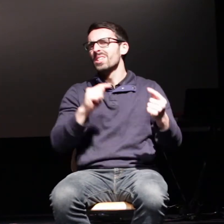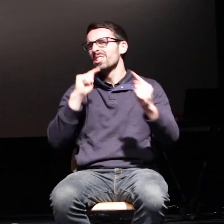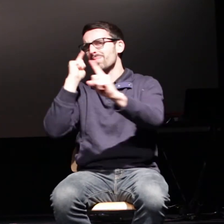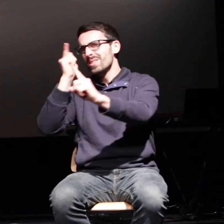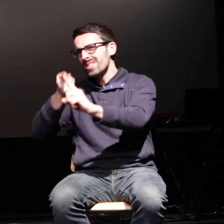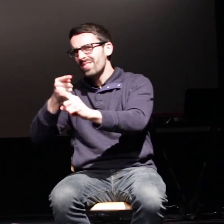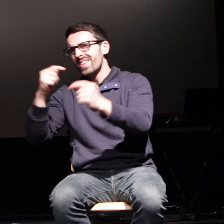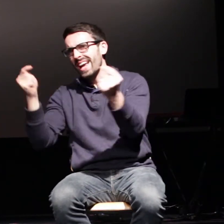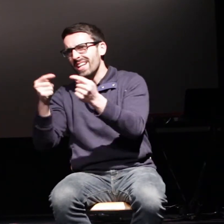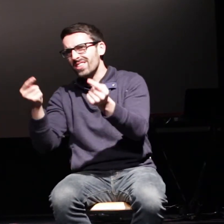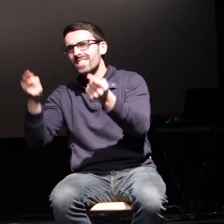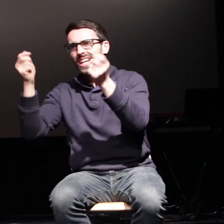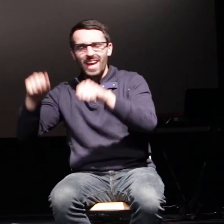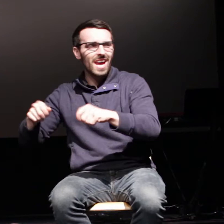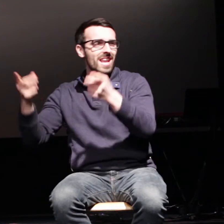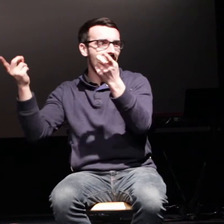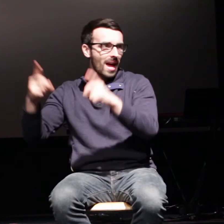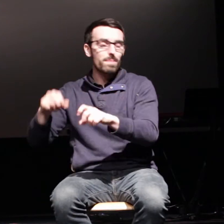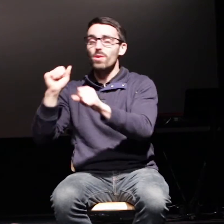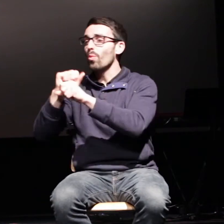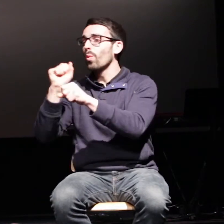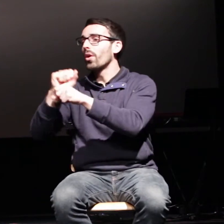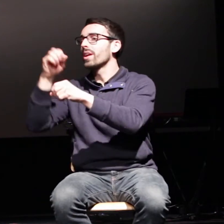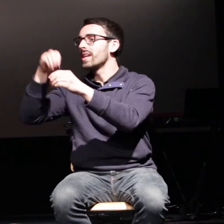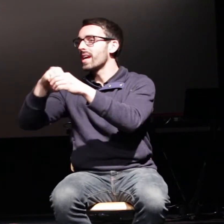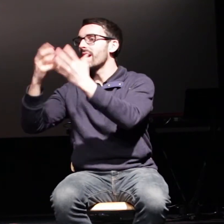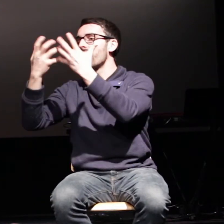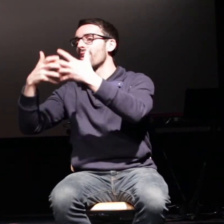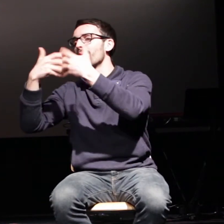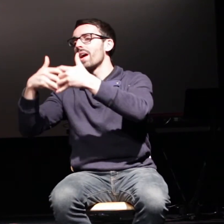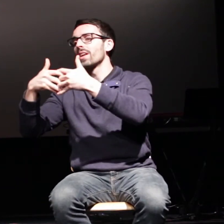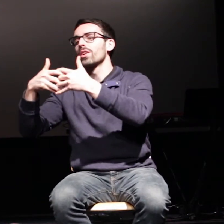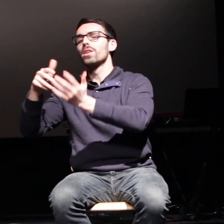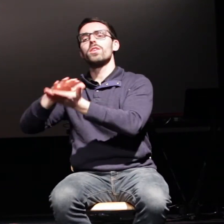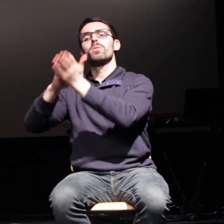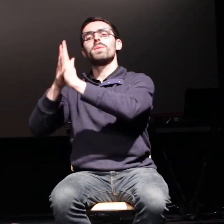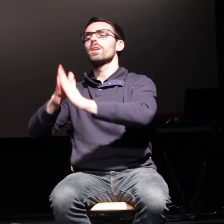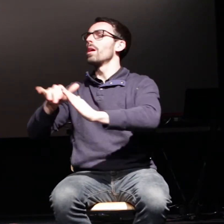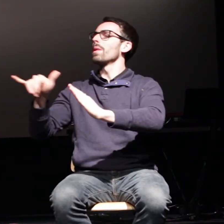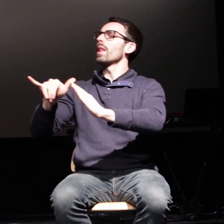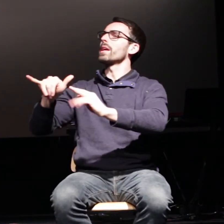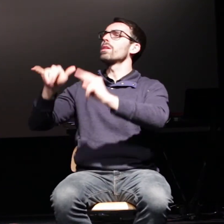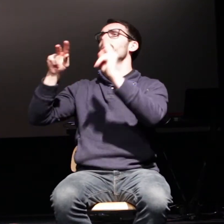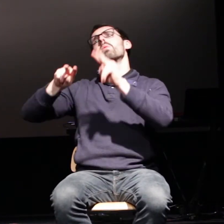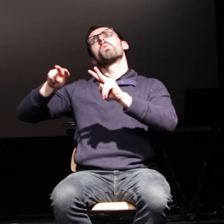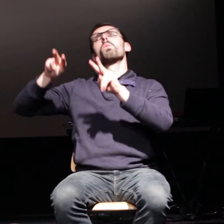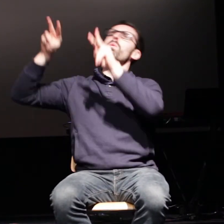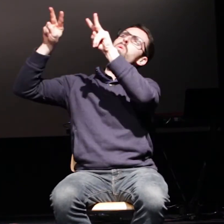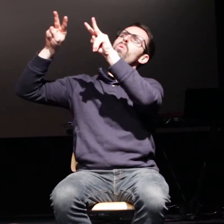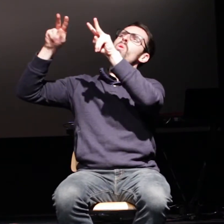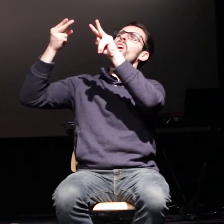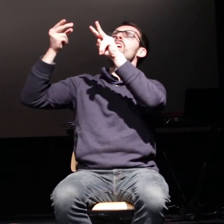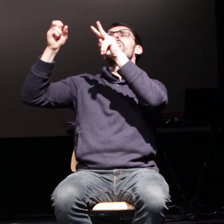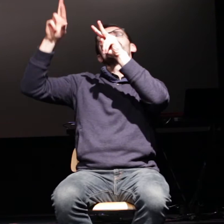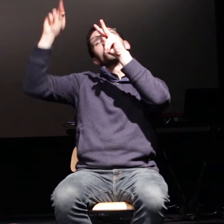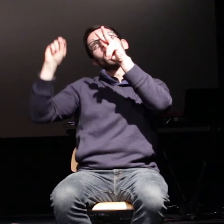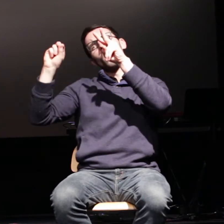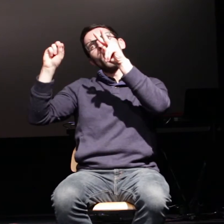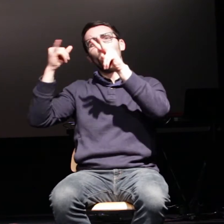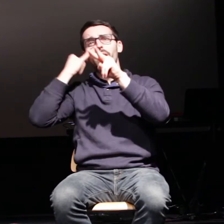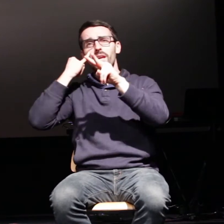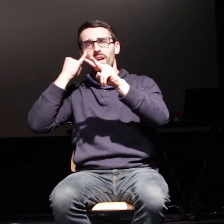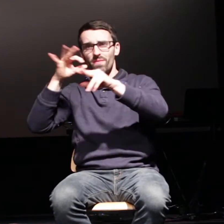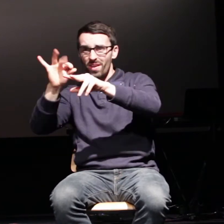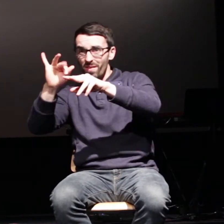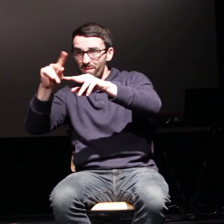while working in a factory that get you almost like hero status. You know what I'm saying? Like if you cut off the end of a